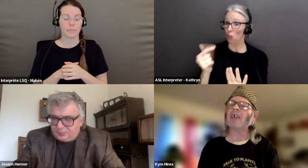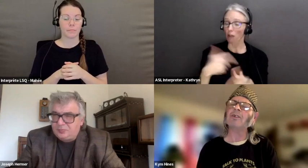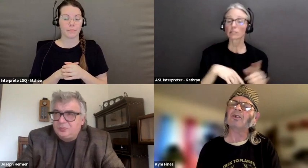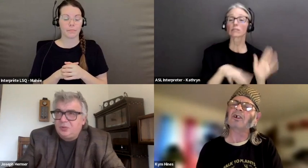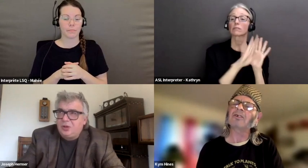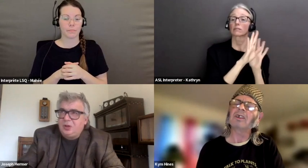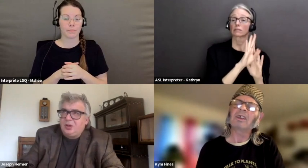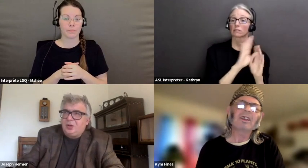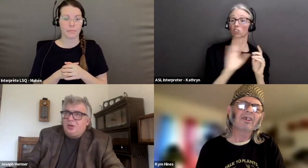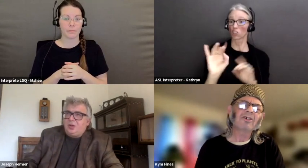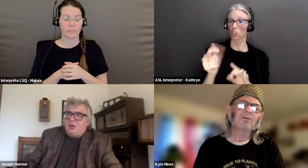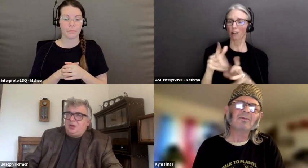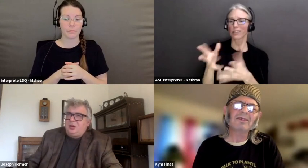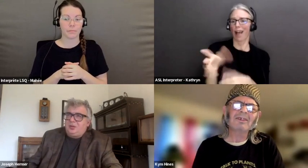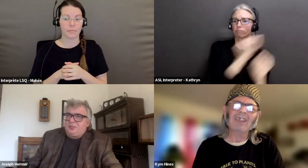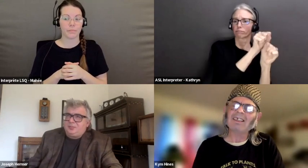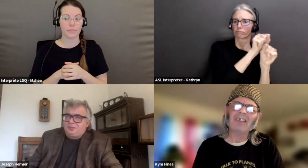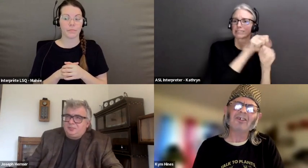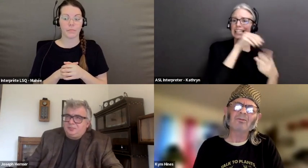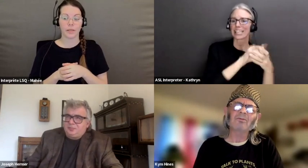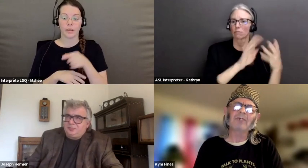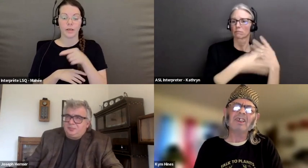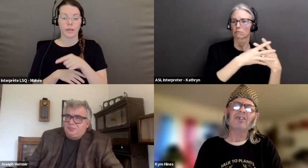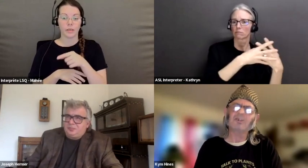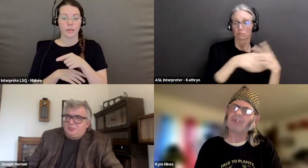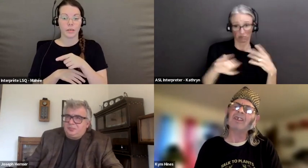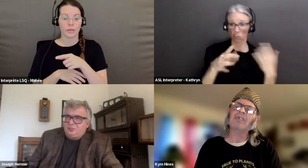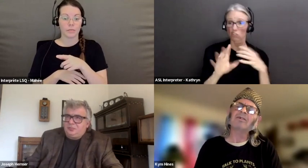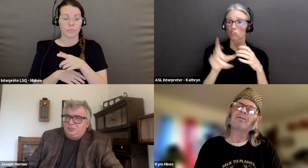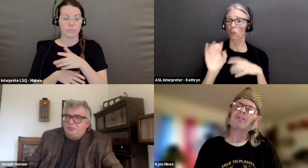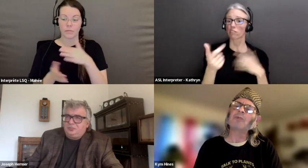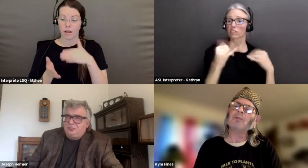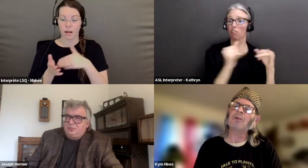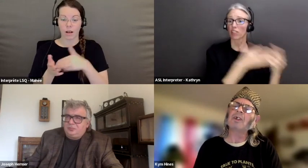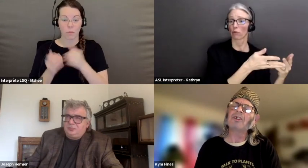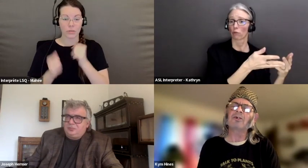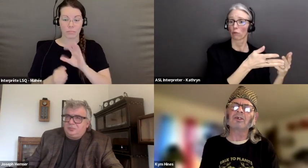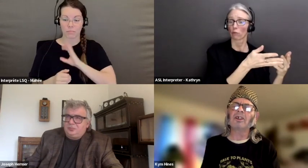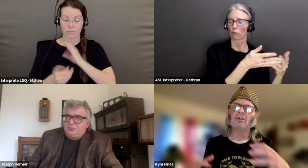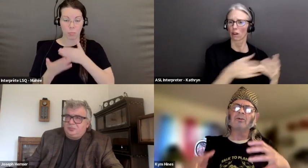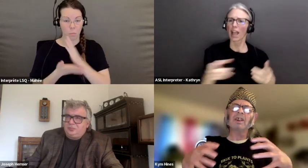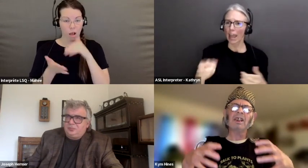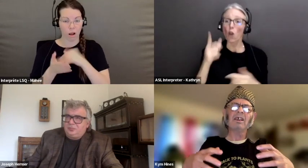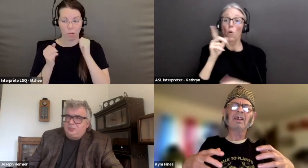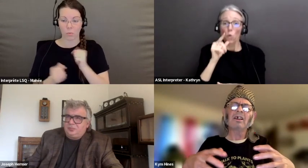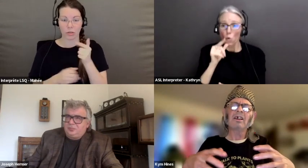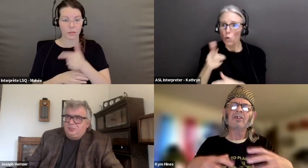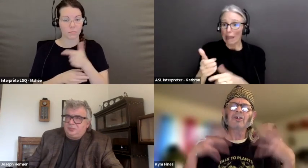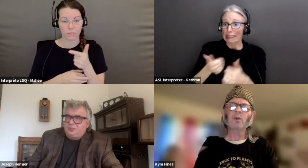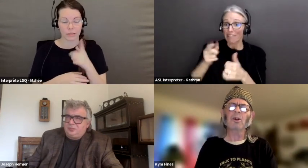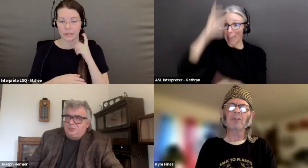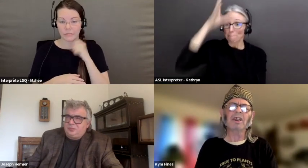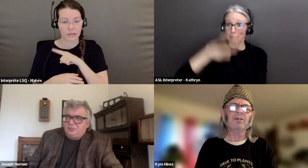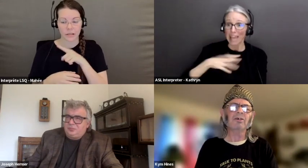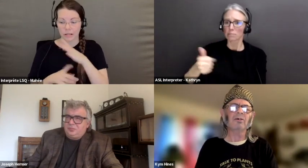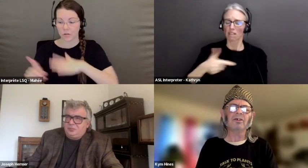still have his dogs. So that's really distressing to people. So, you know, we need the